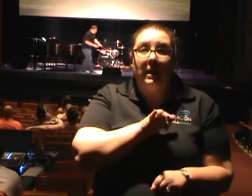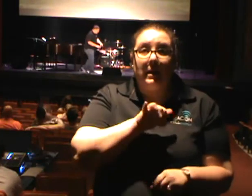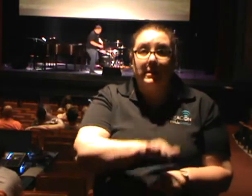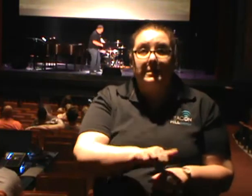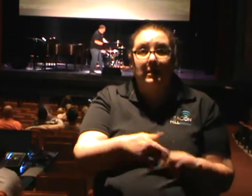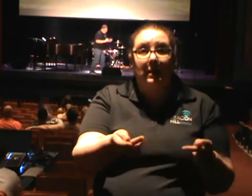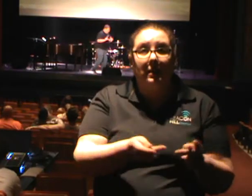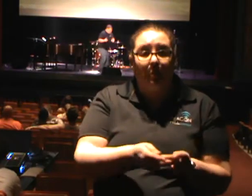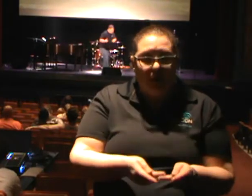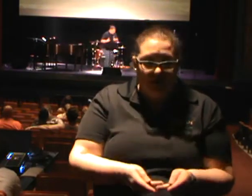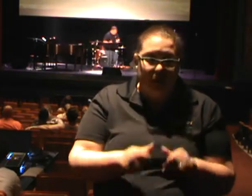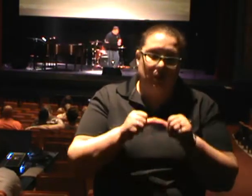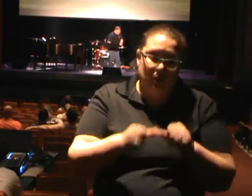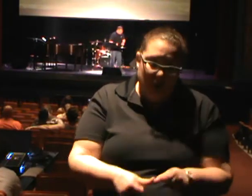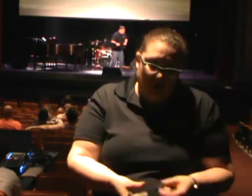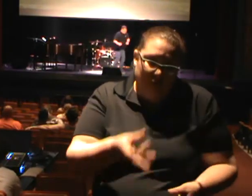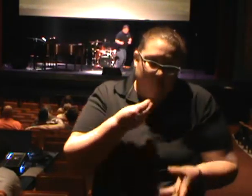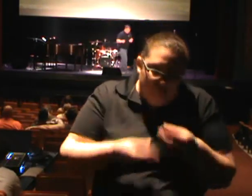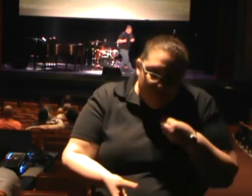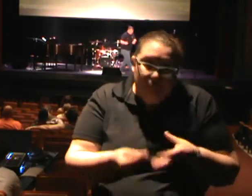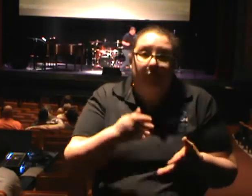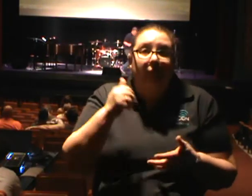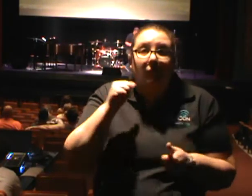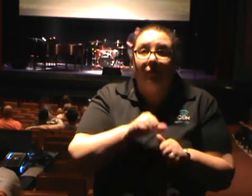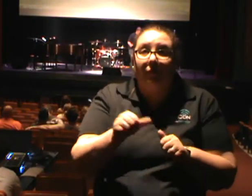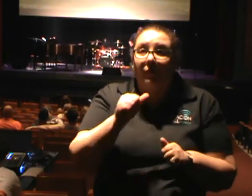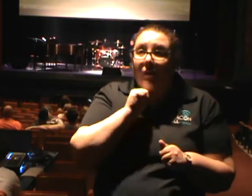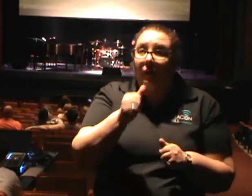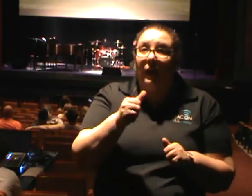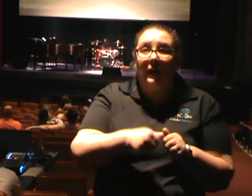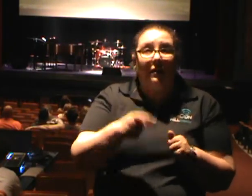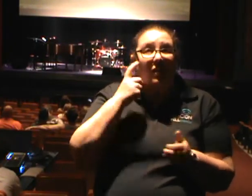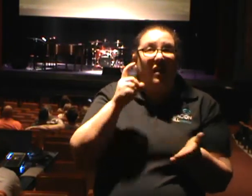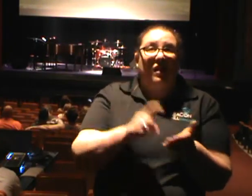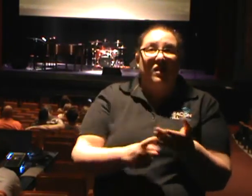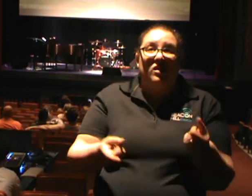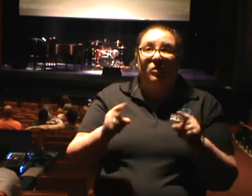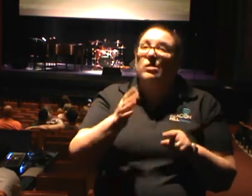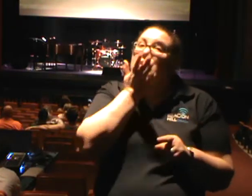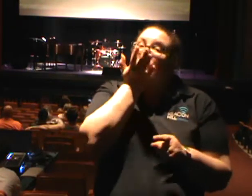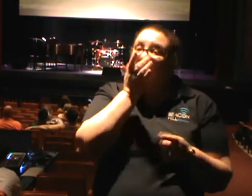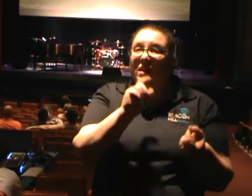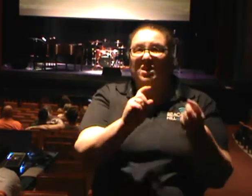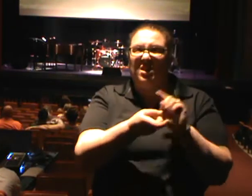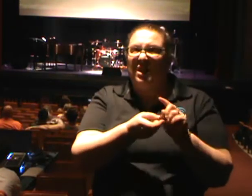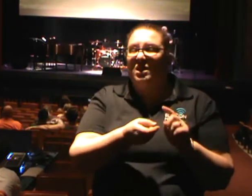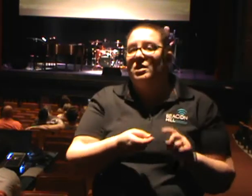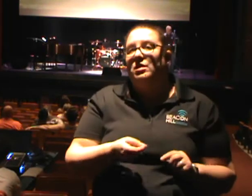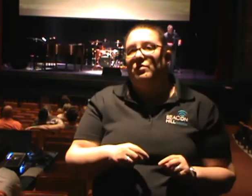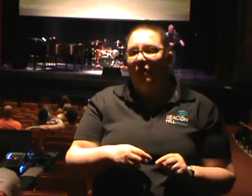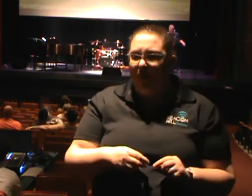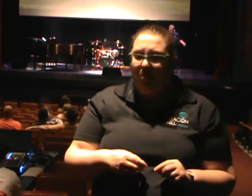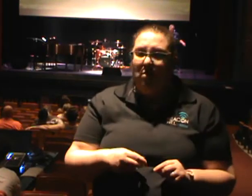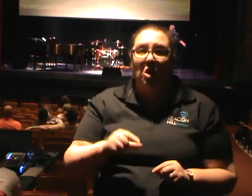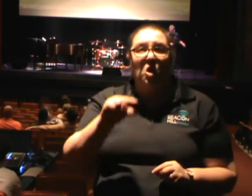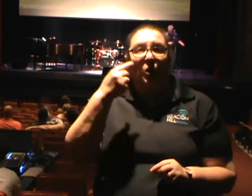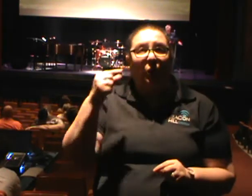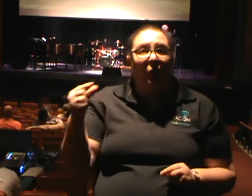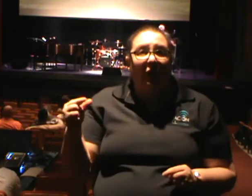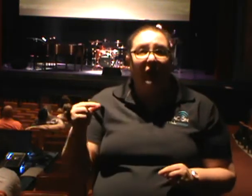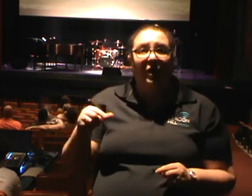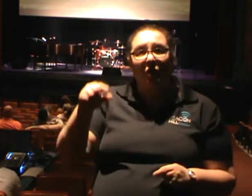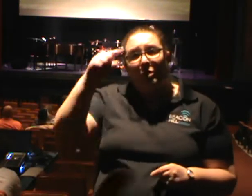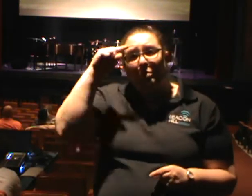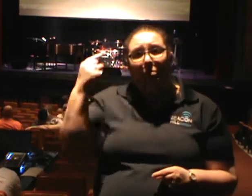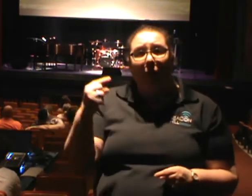on grazing. And they don't even notice when the grass turns from green to light green to brown. And when